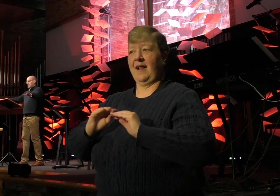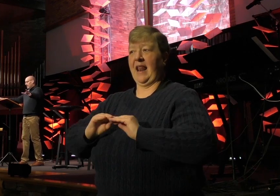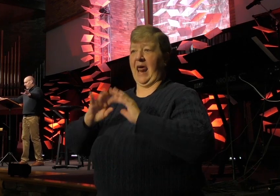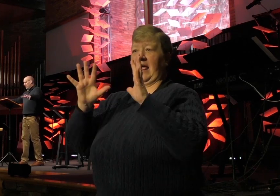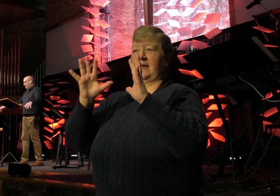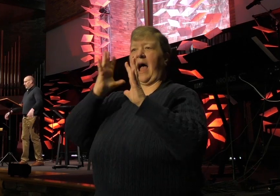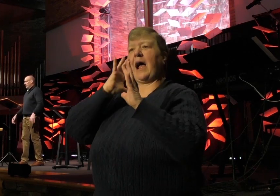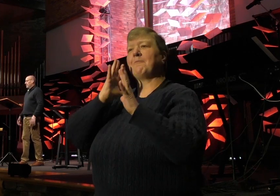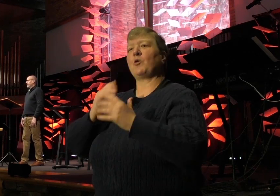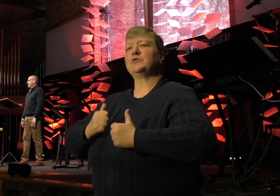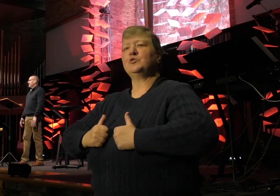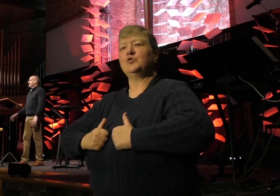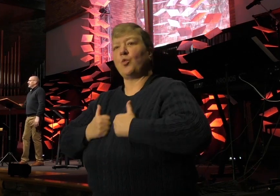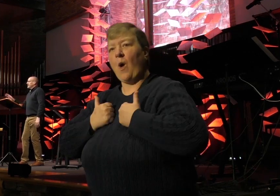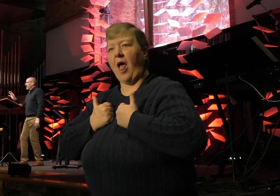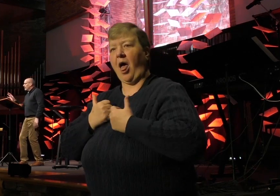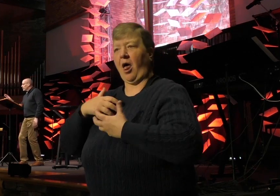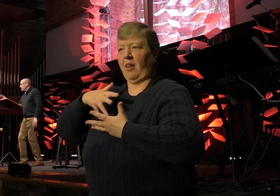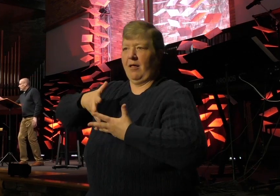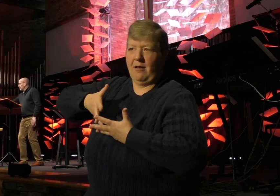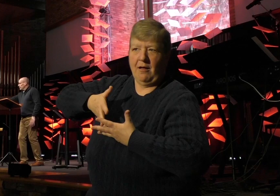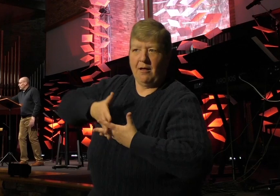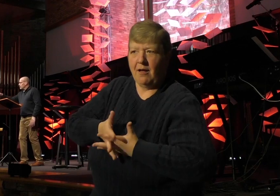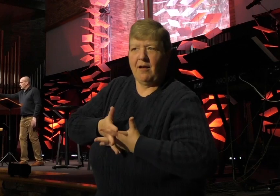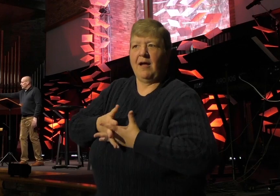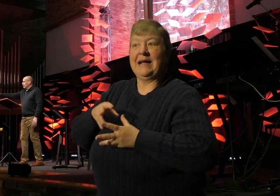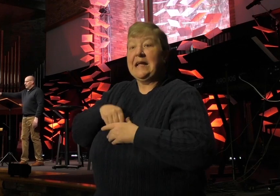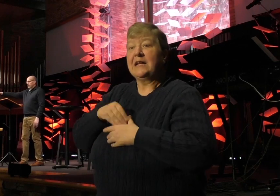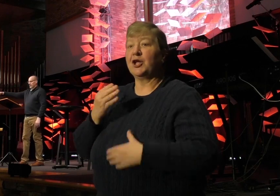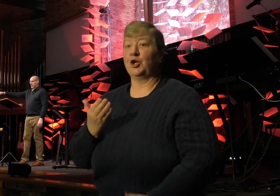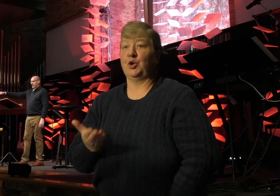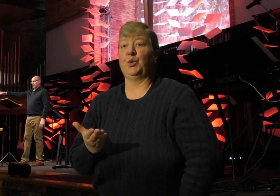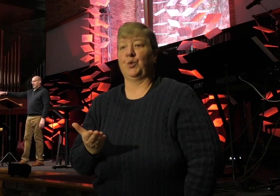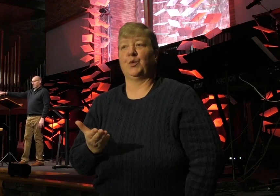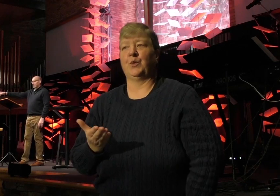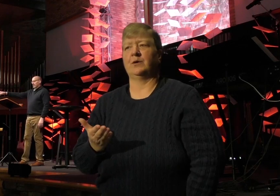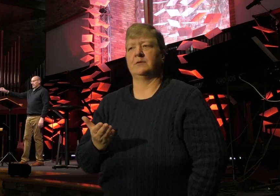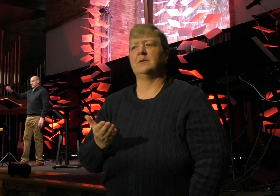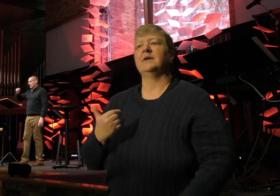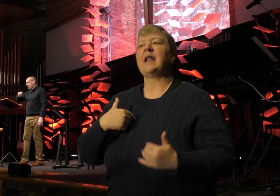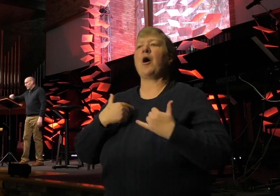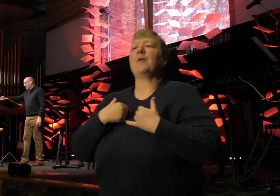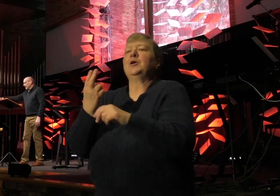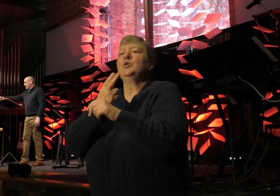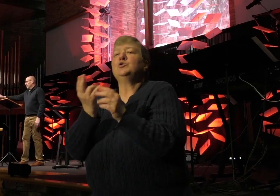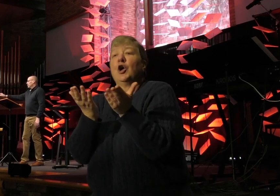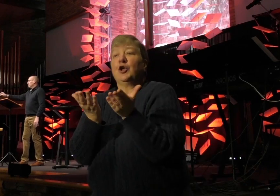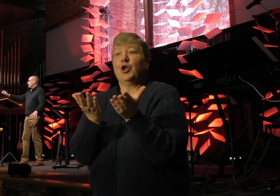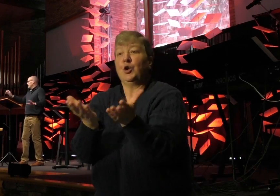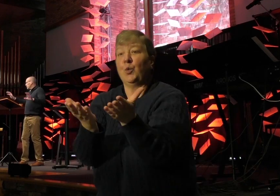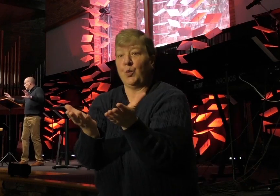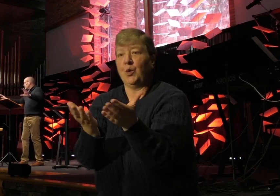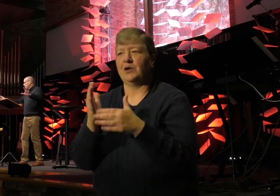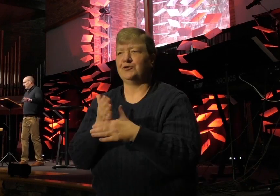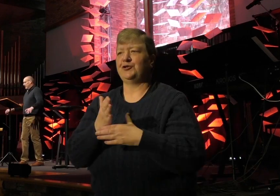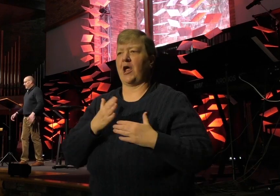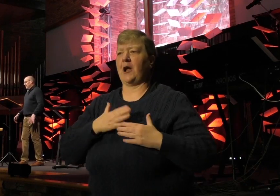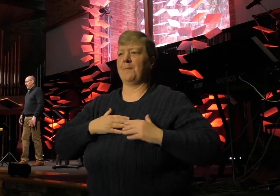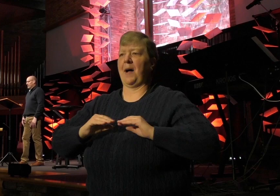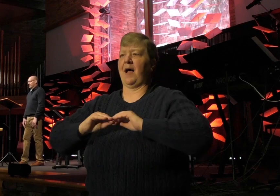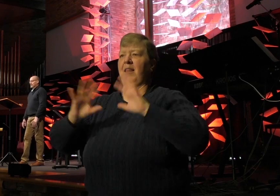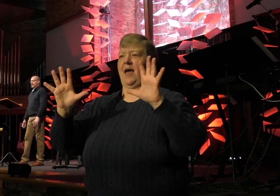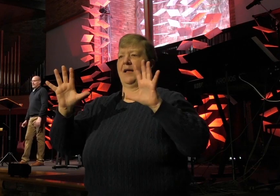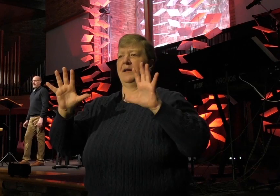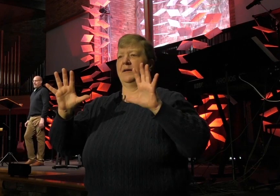in you. Now I'm going to use you to share my light with the world and to push back